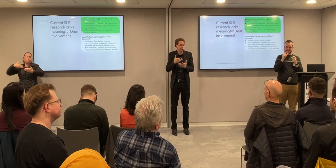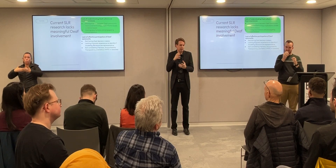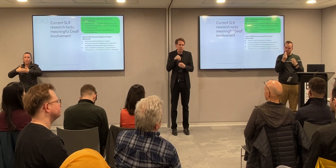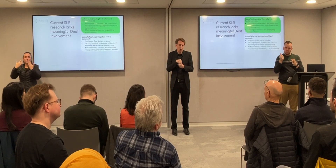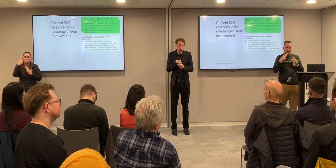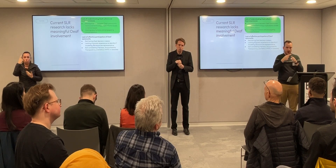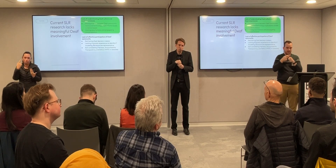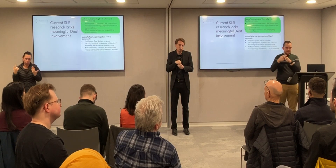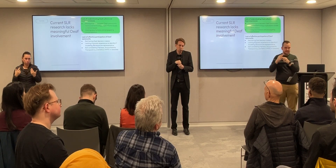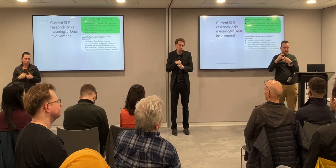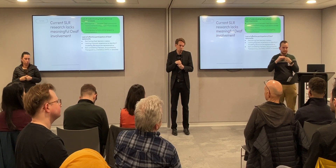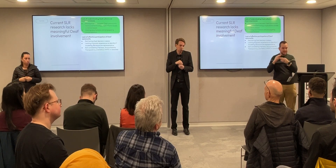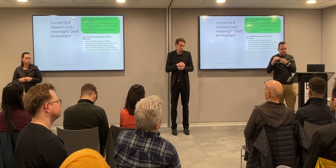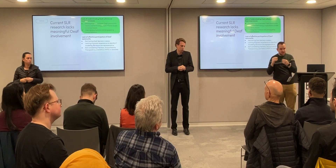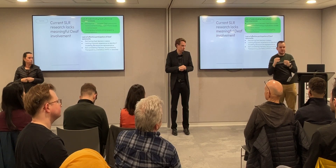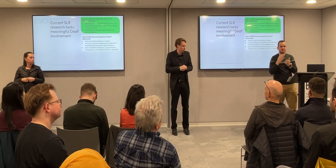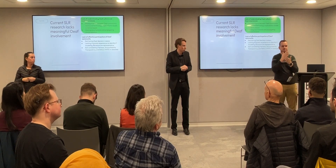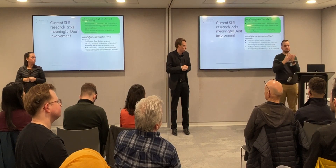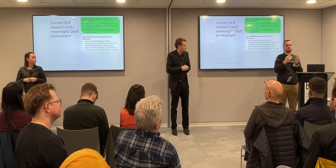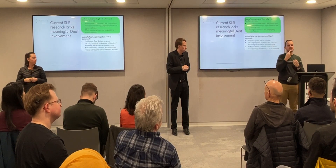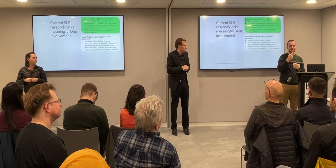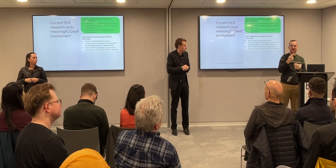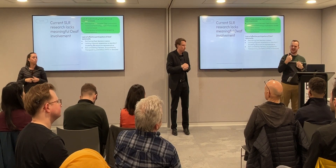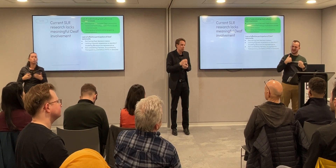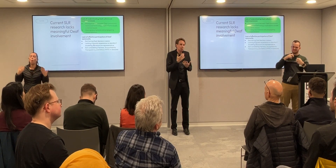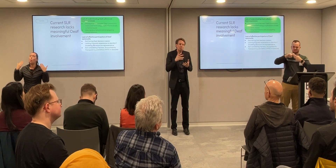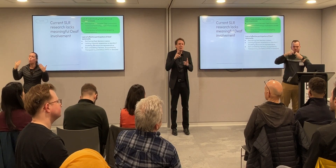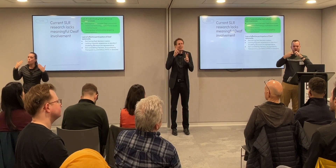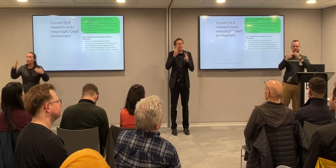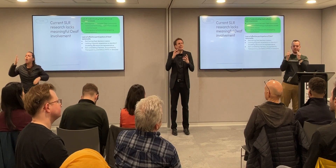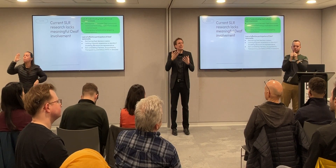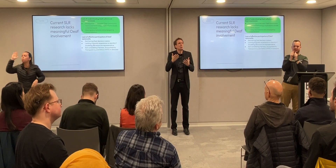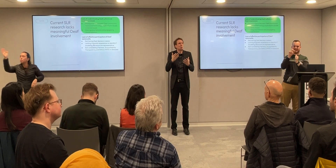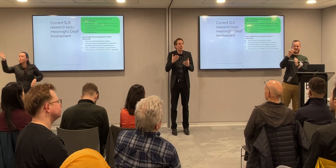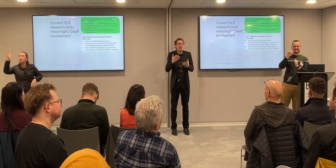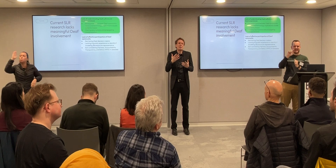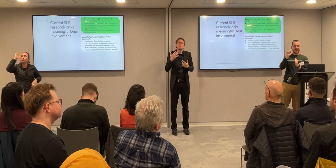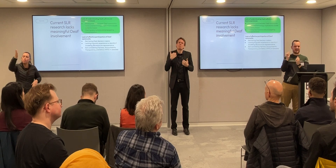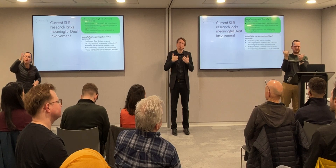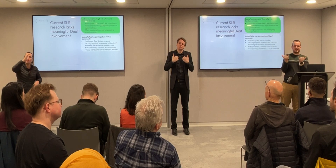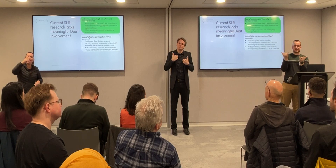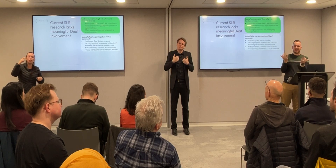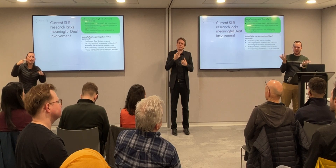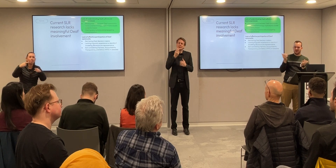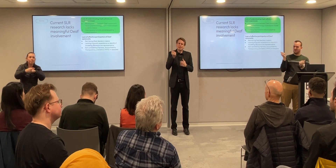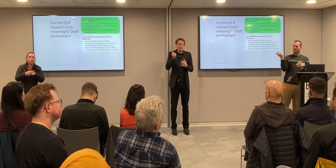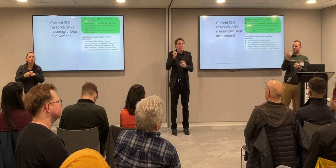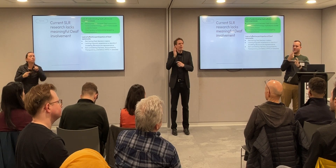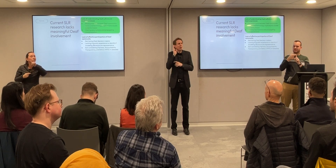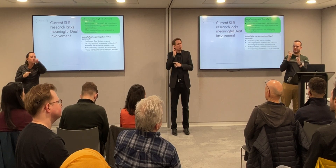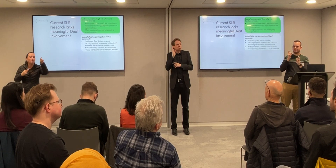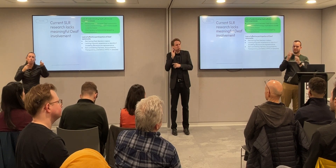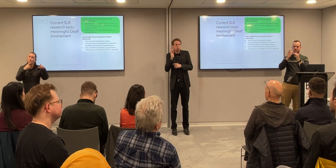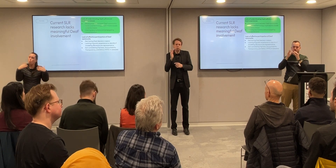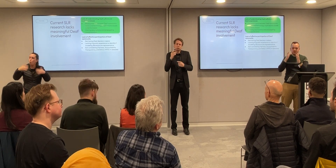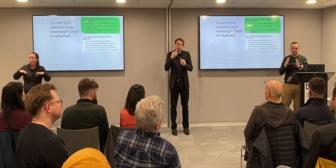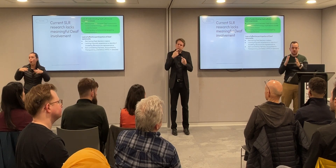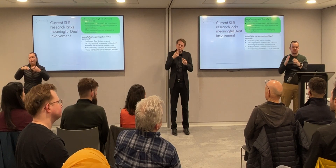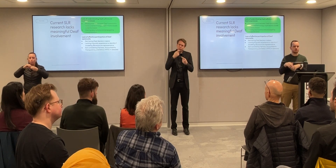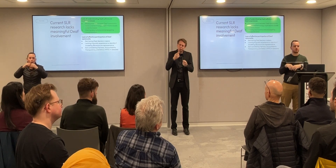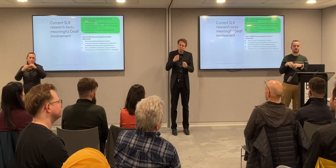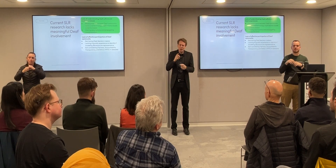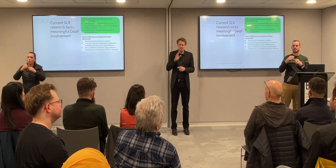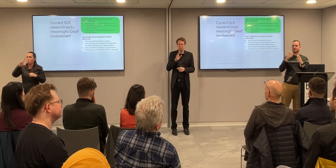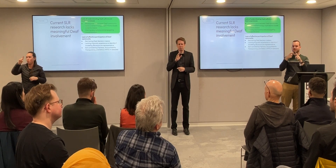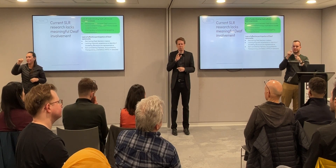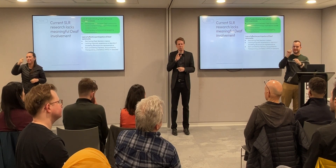So I saw today a few bit of conflicting messages. People were saying, oh, I have a problem with the data that we have right now. They're all